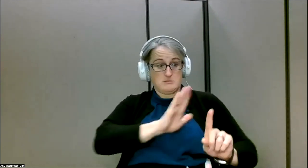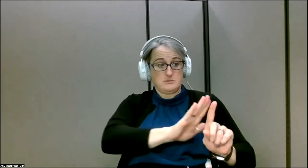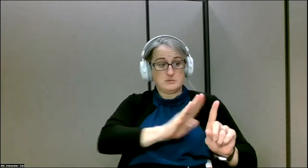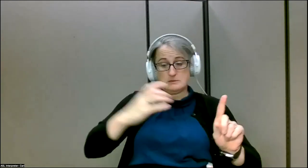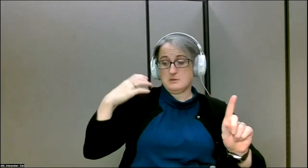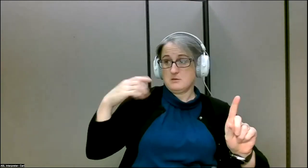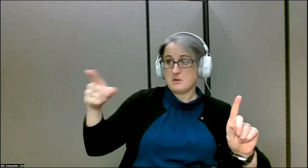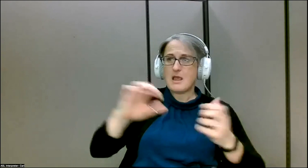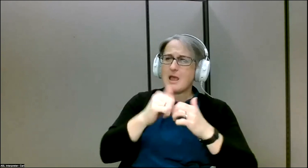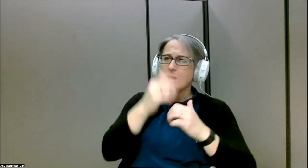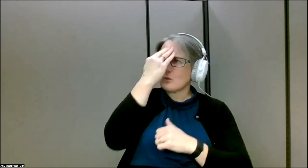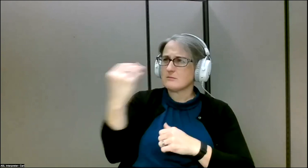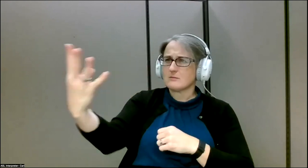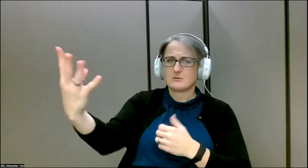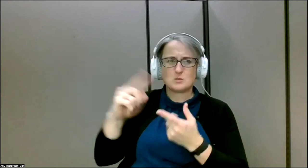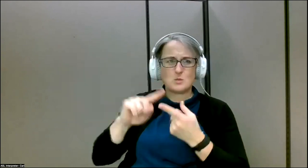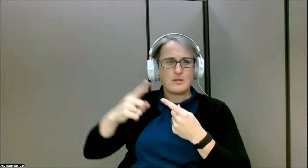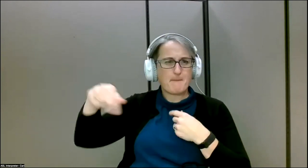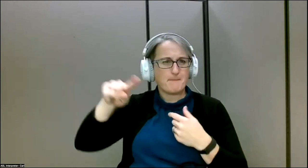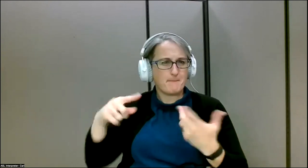to thrive?